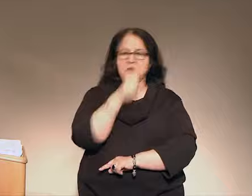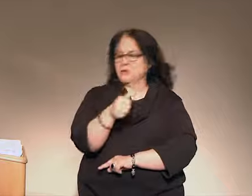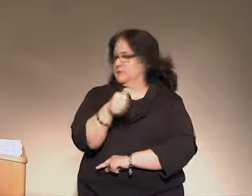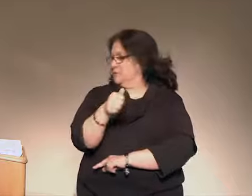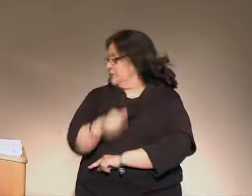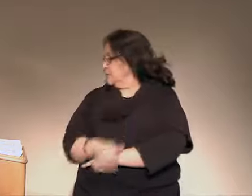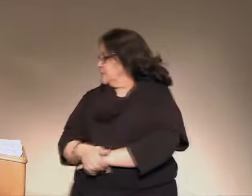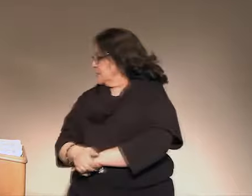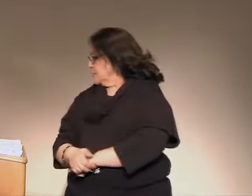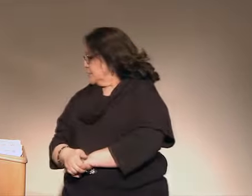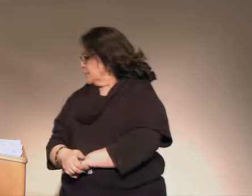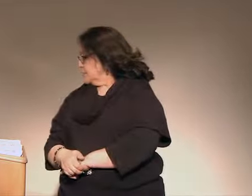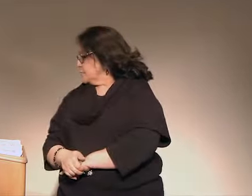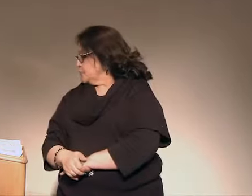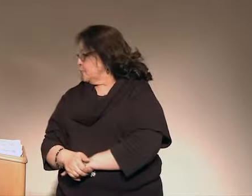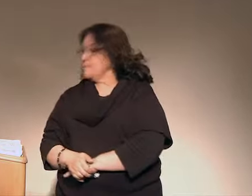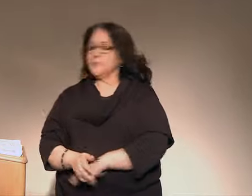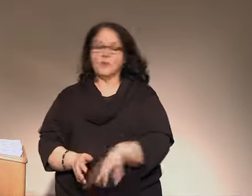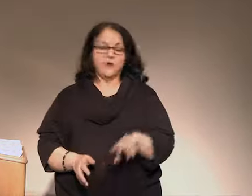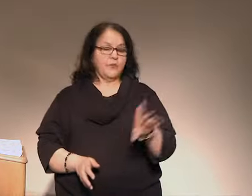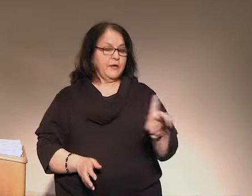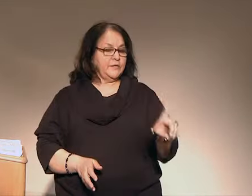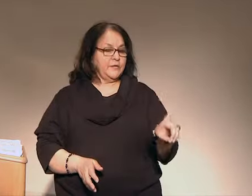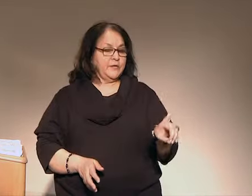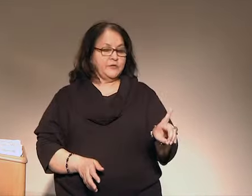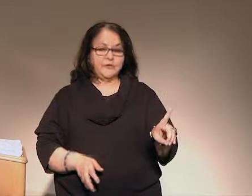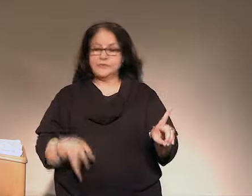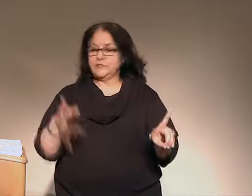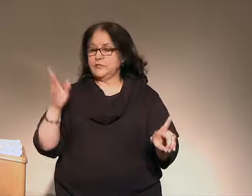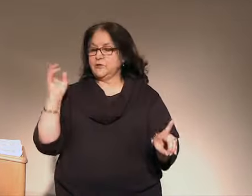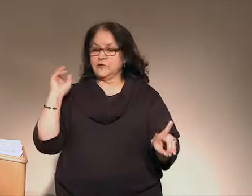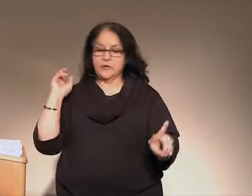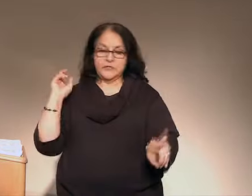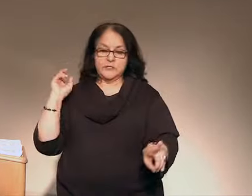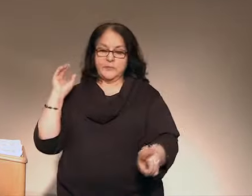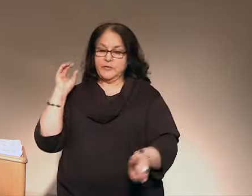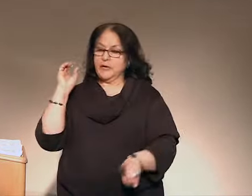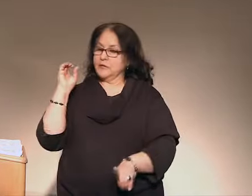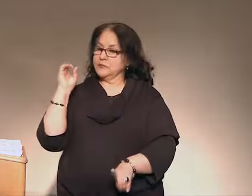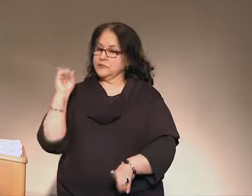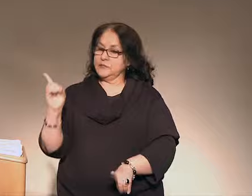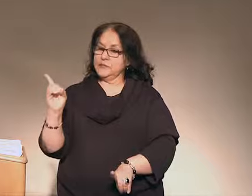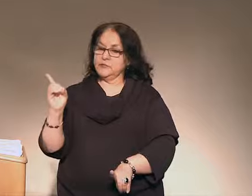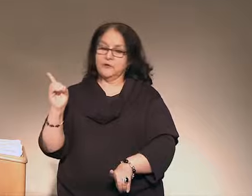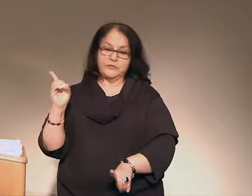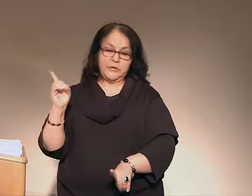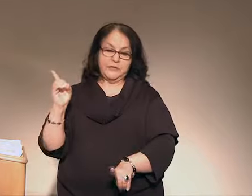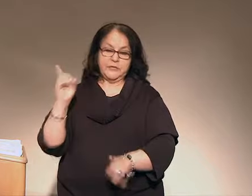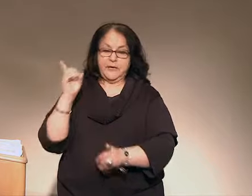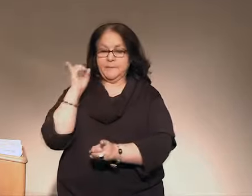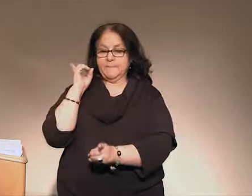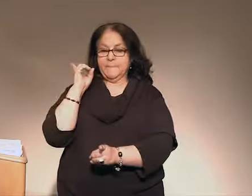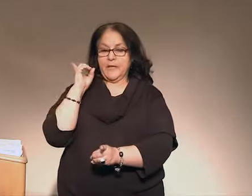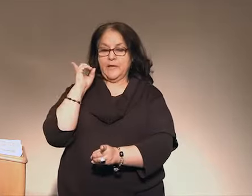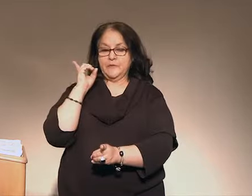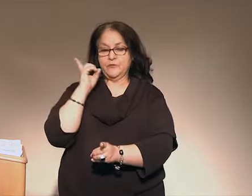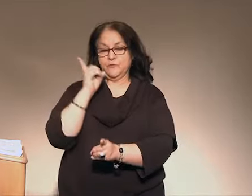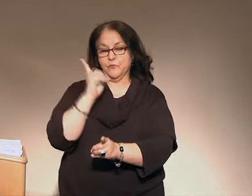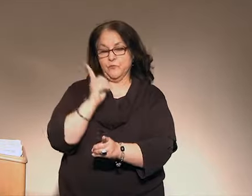not. Next row, correct. You have a D on the non-dominant hand, a D on the dominant hand, and you form a